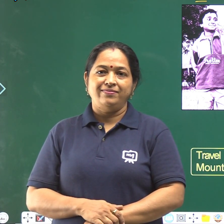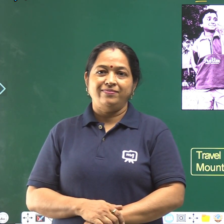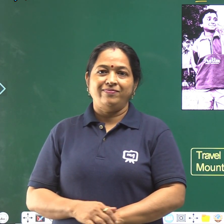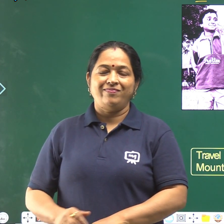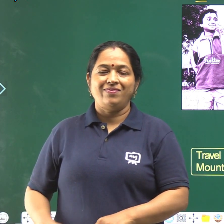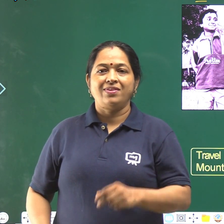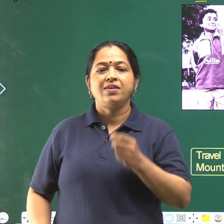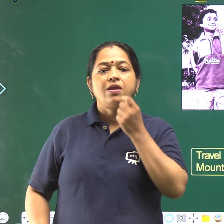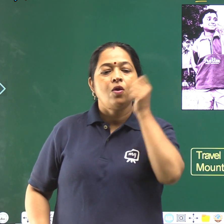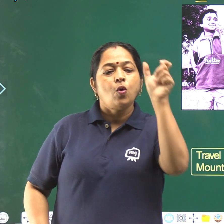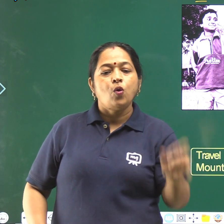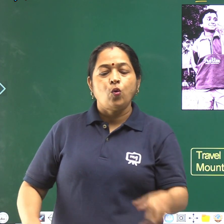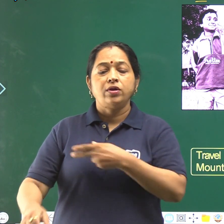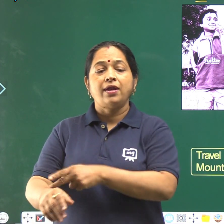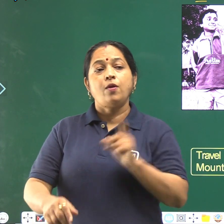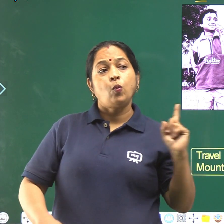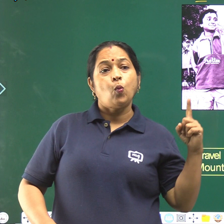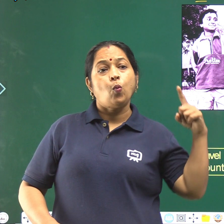Rohit likes to travel.